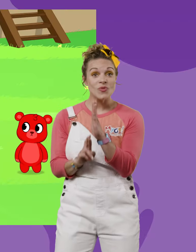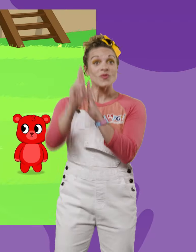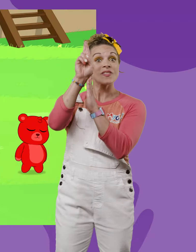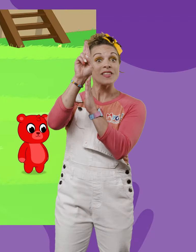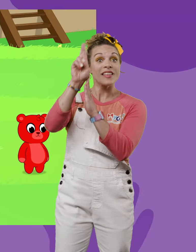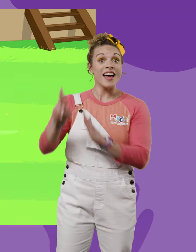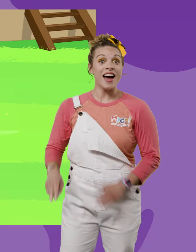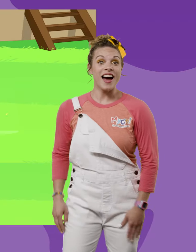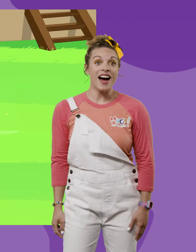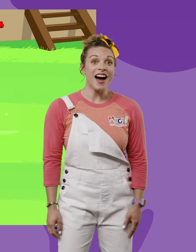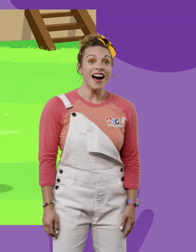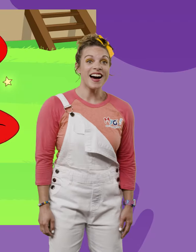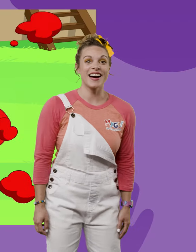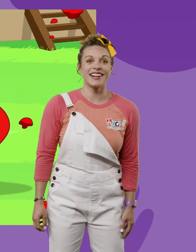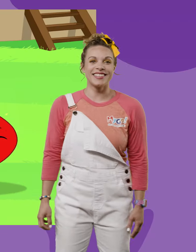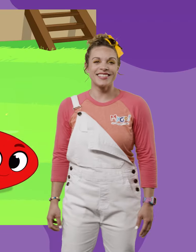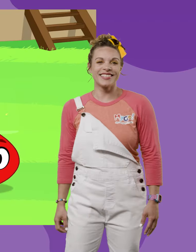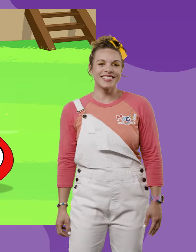Into a rocket!